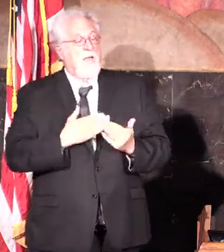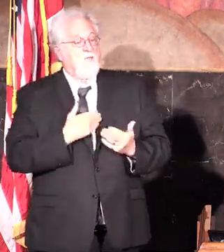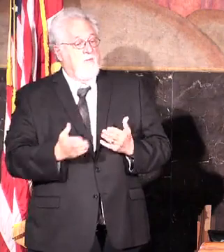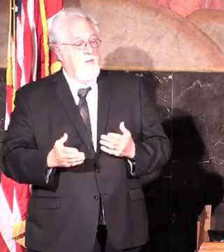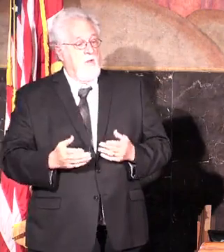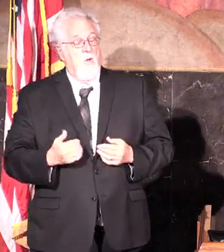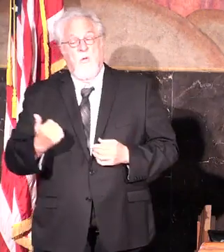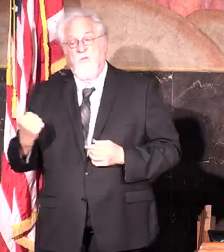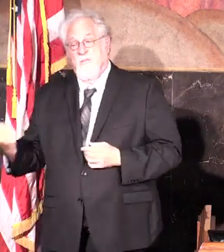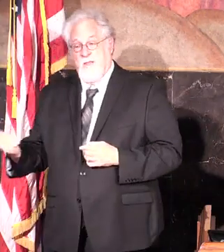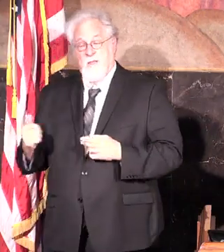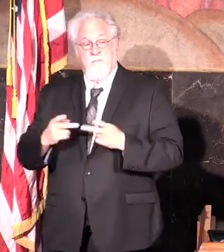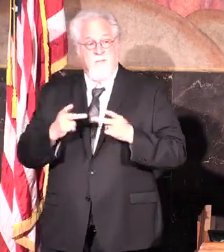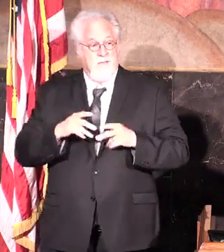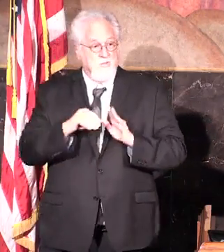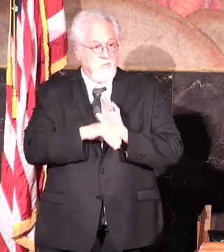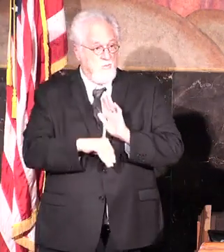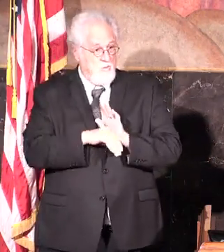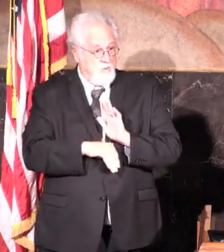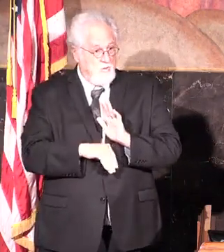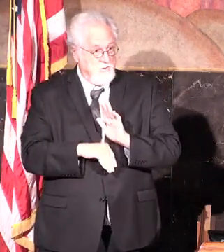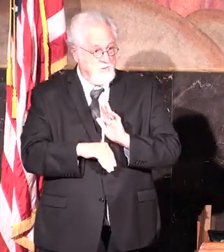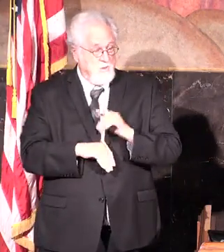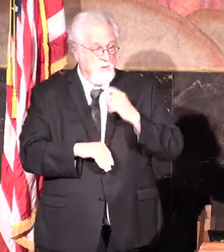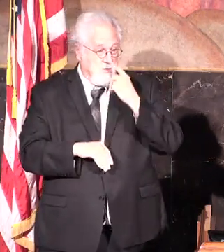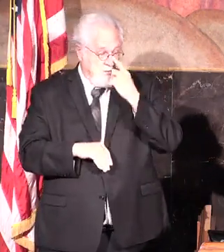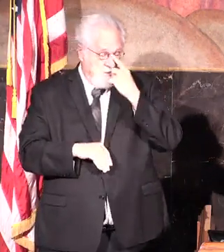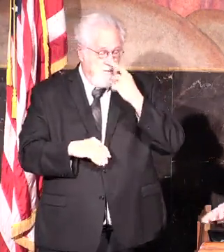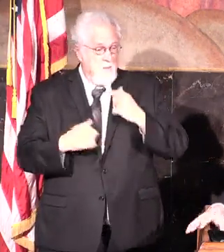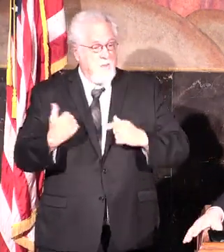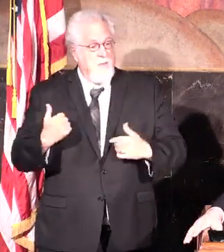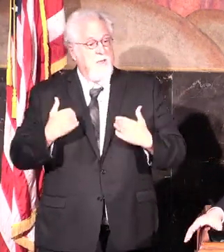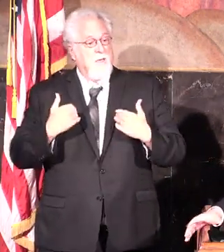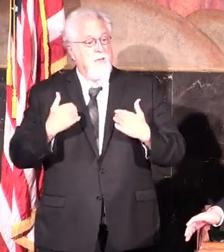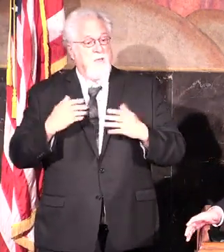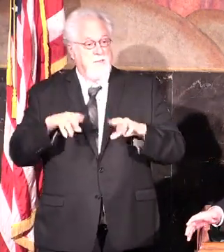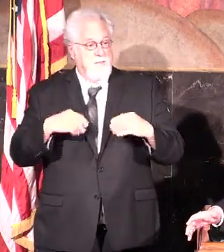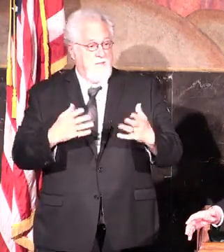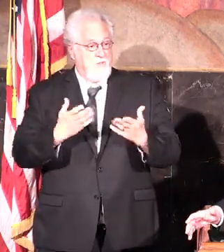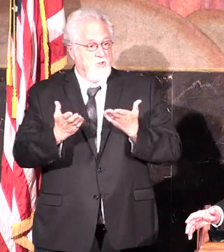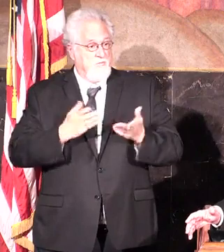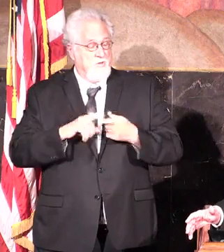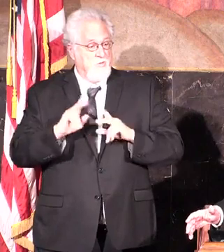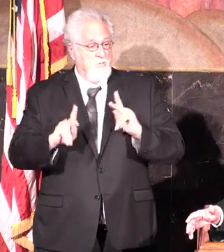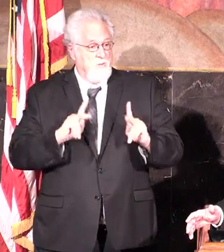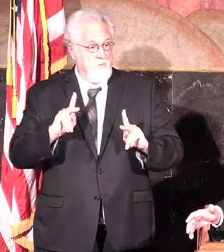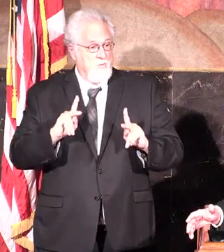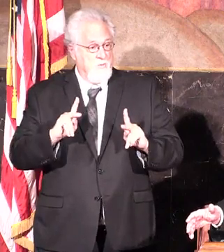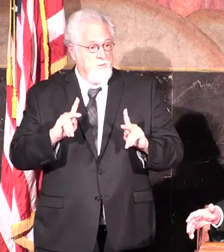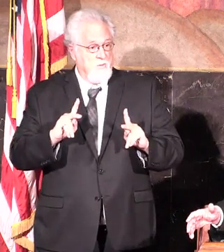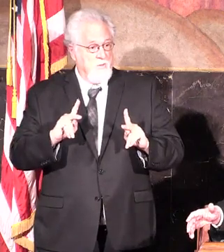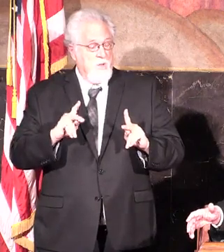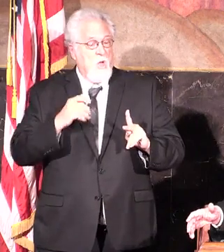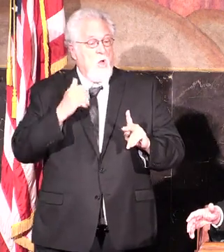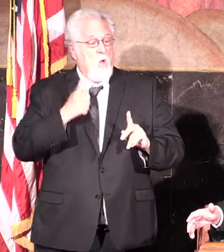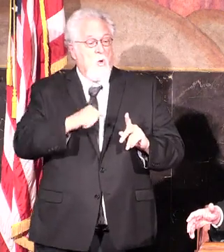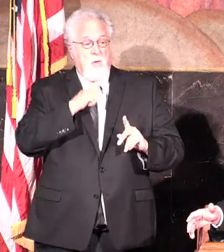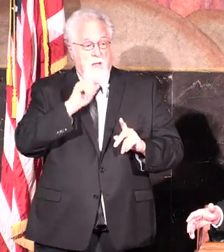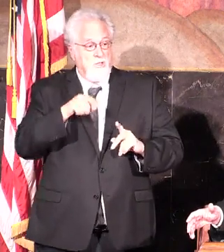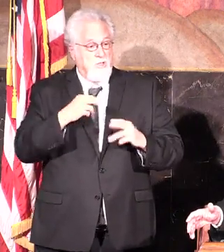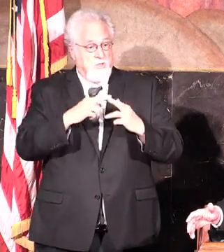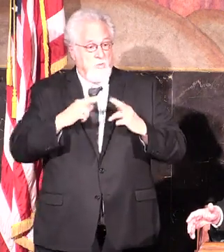that facility is in New Orleans, it has rendered service to individuals who are not just in Region